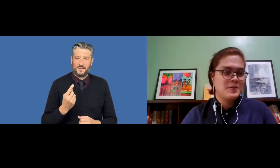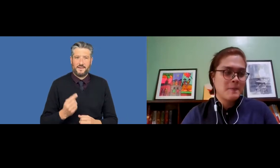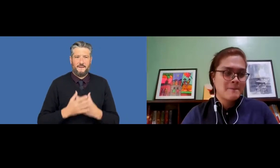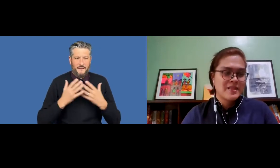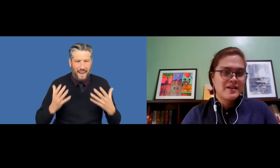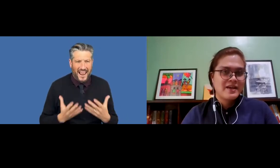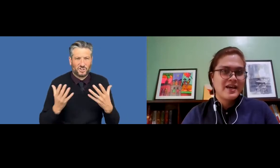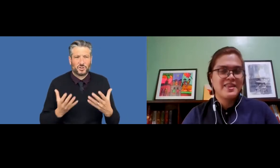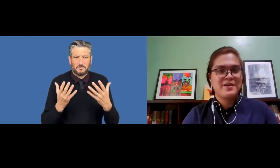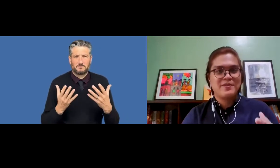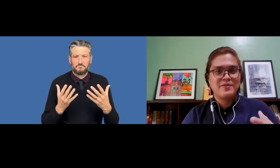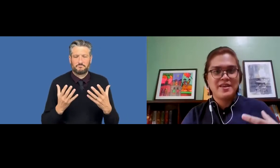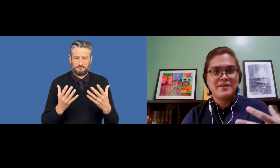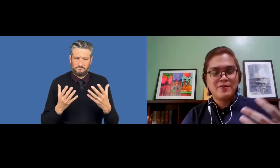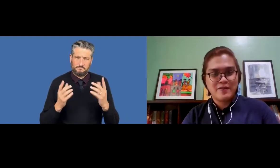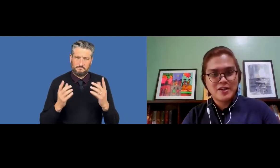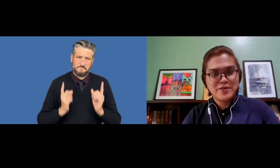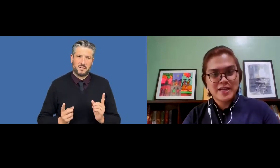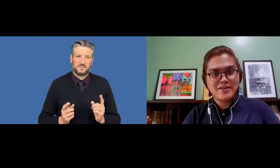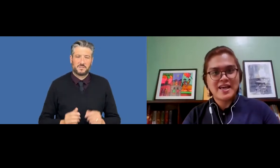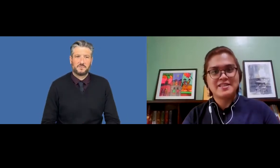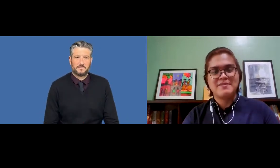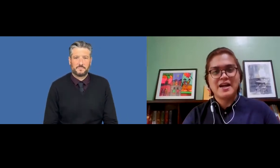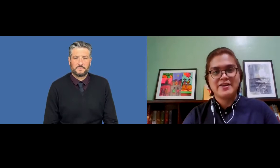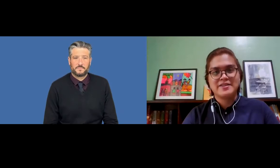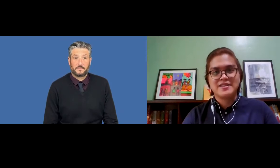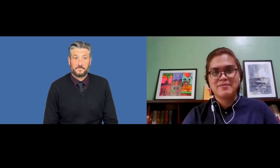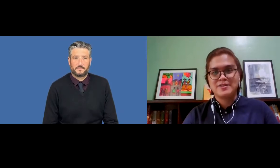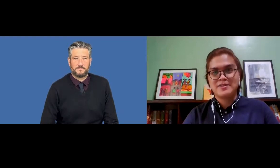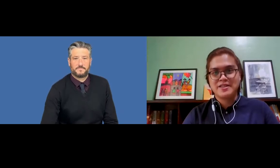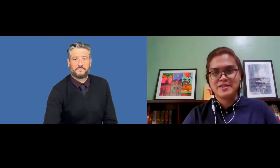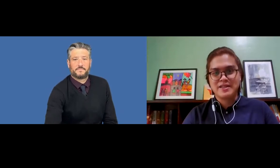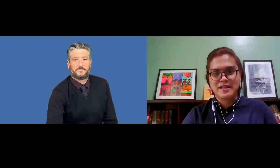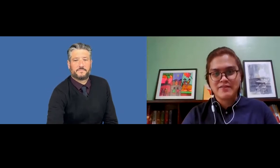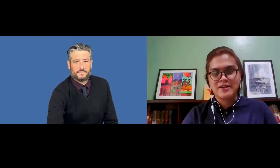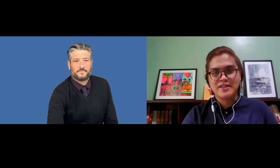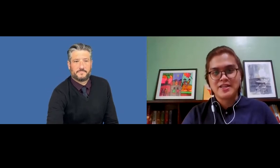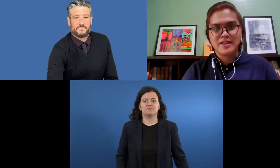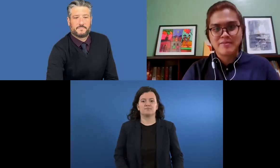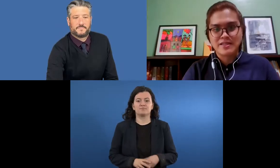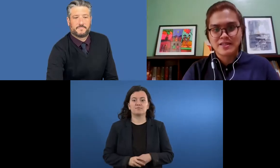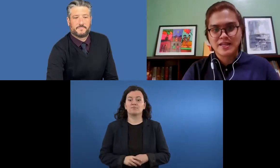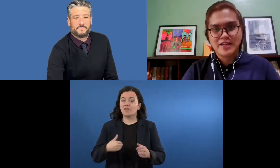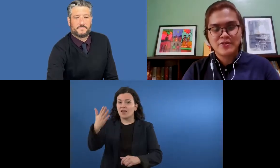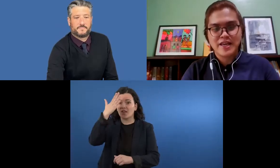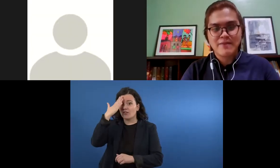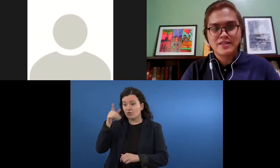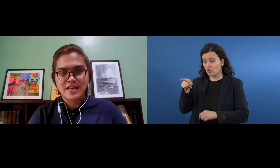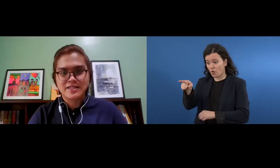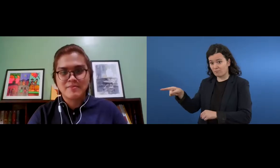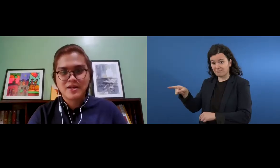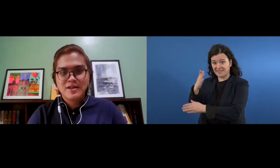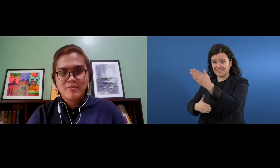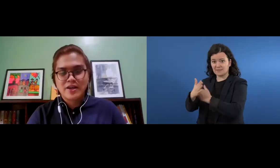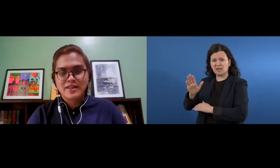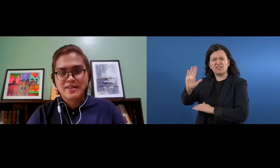in this webinar is to, I think we, once we recognize the barriers that persons with disability live on a day-to-day basis, I'd like to